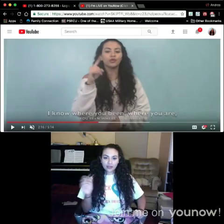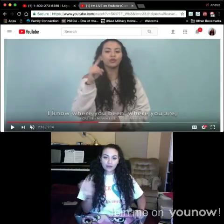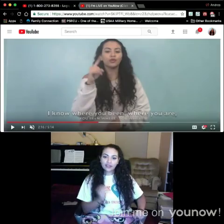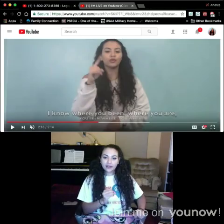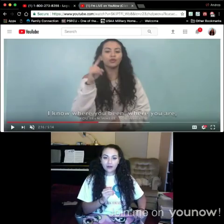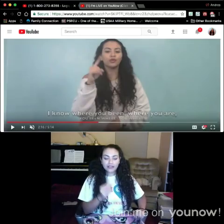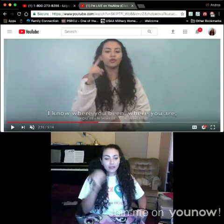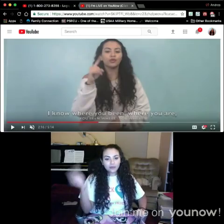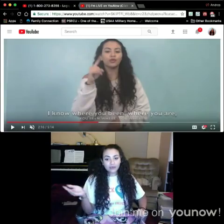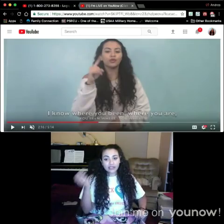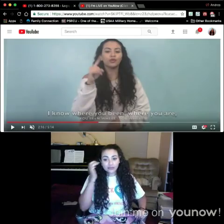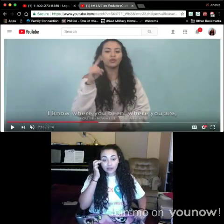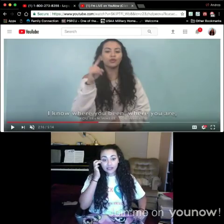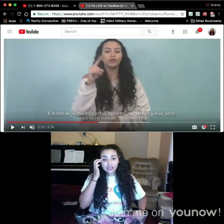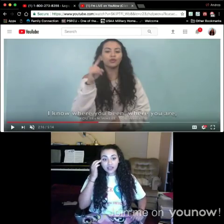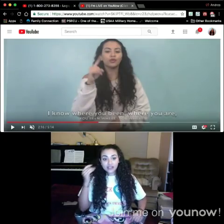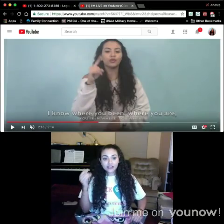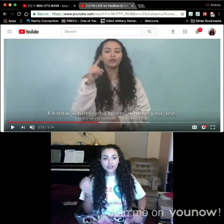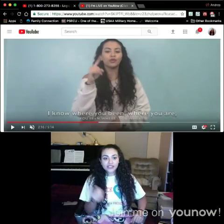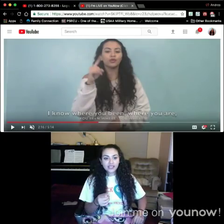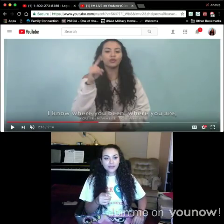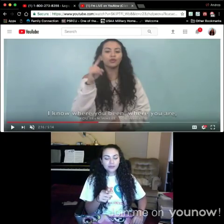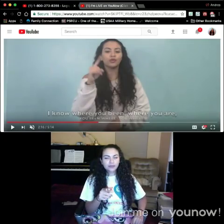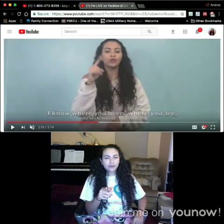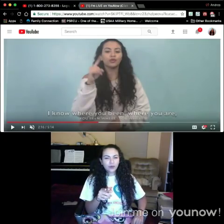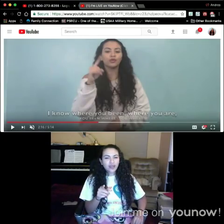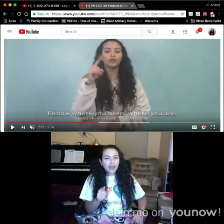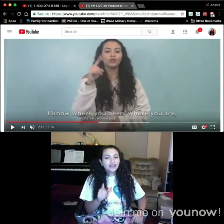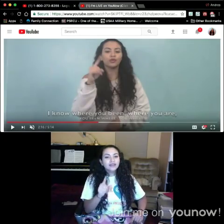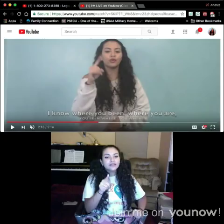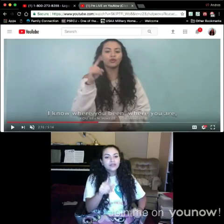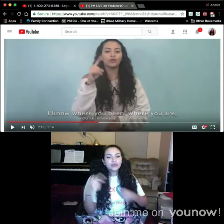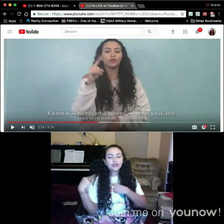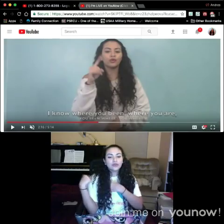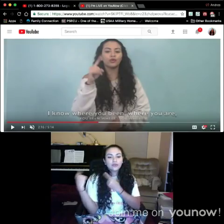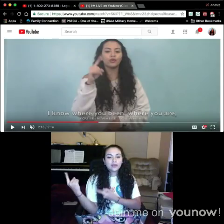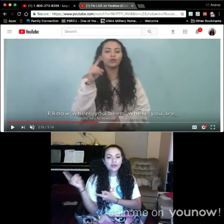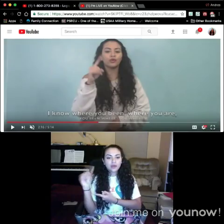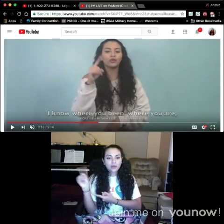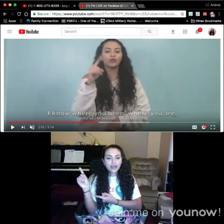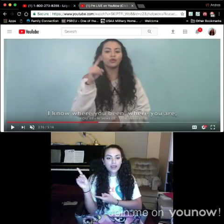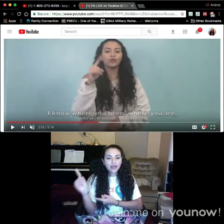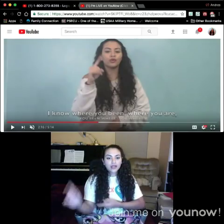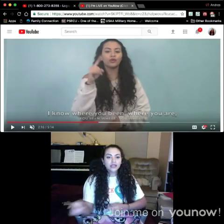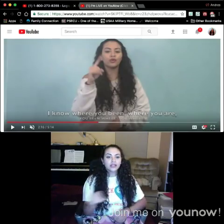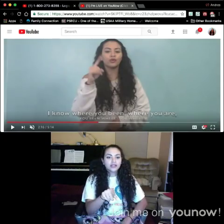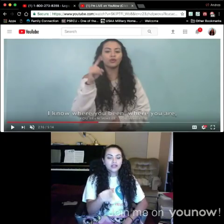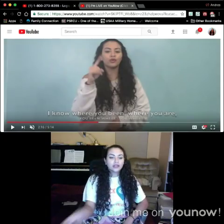quickly in order to get it all in there before the next verse. So it's the same as before, kind of. So you've been